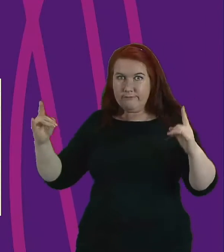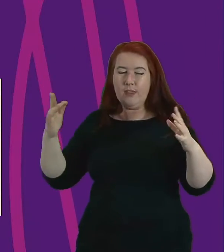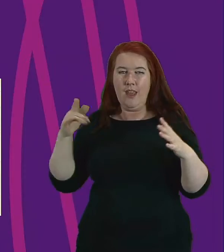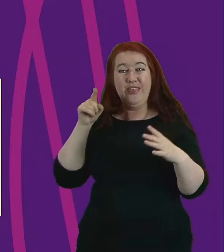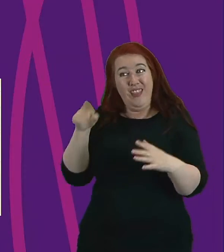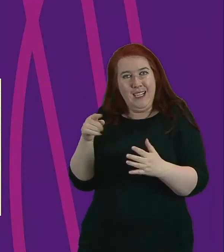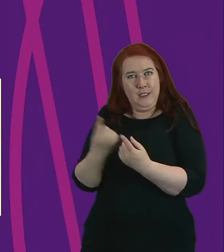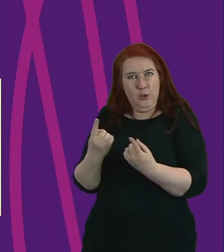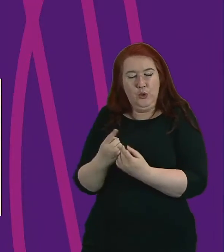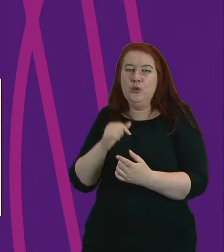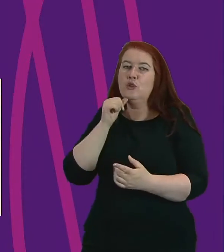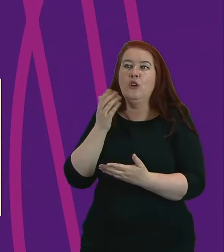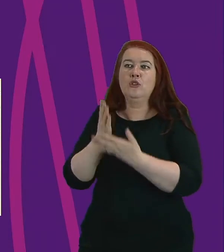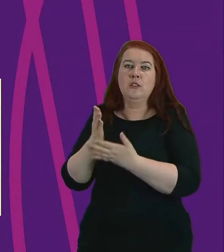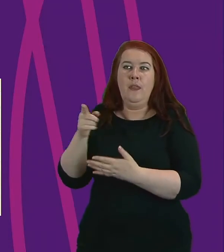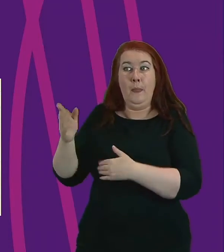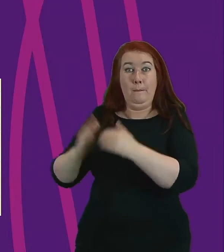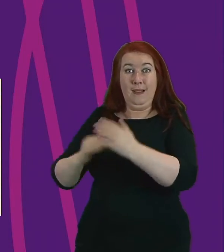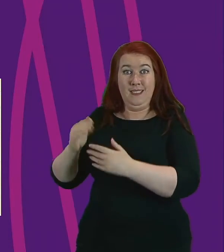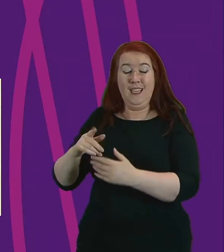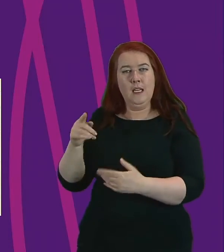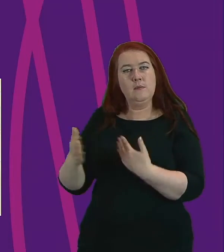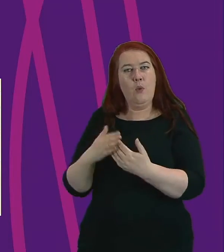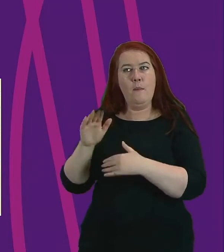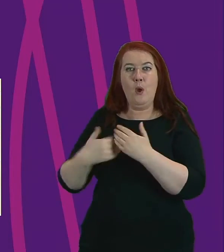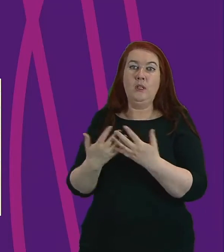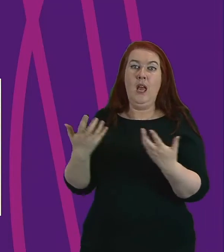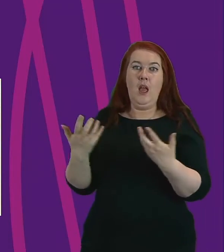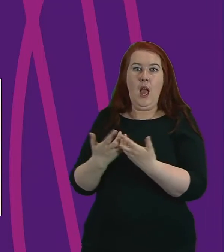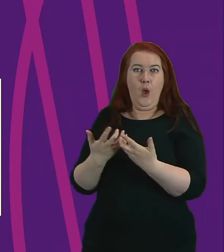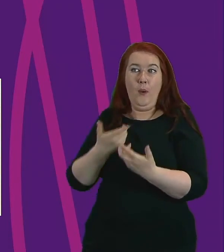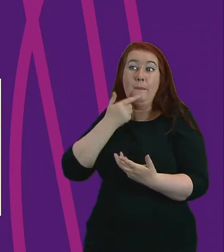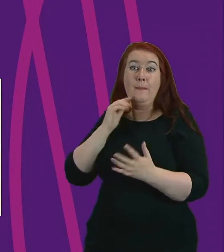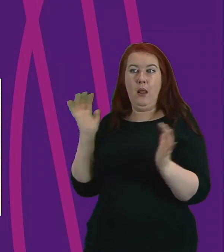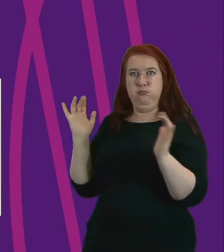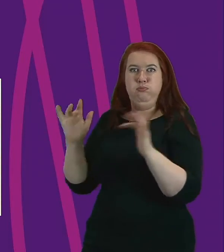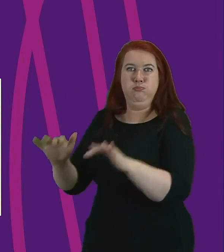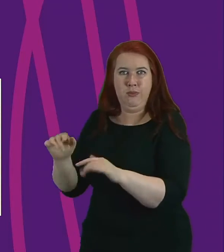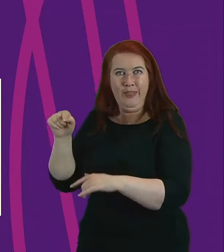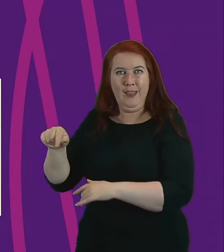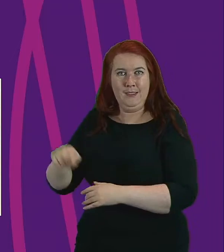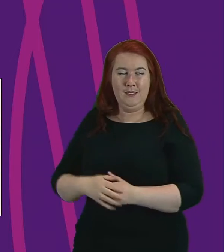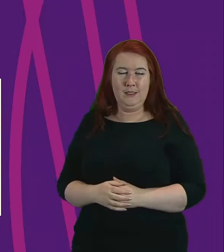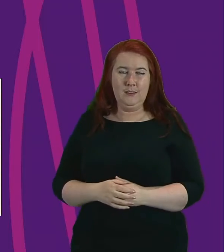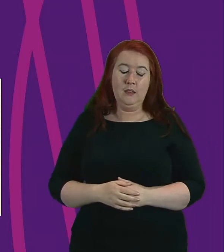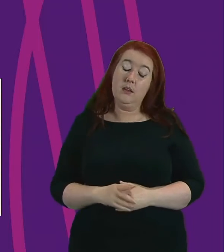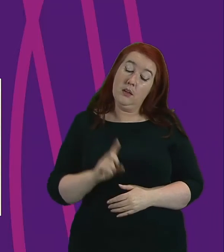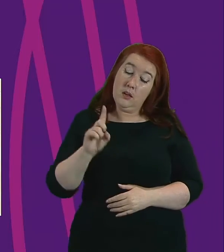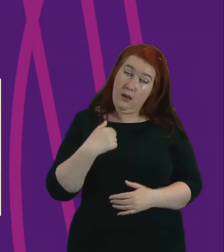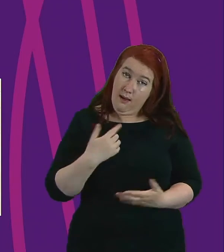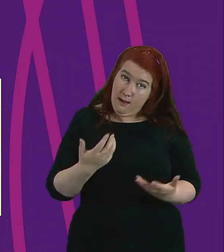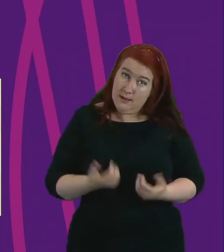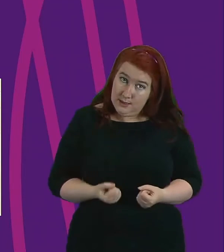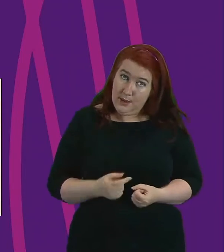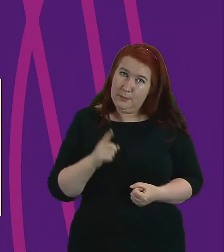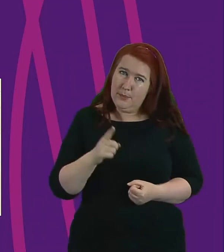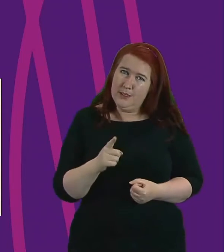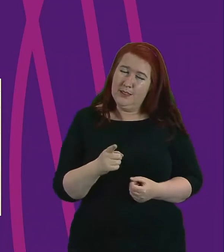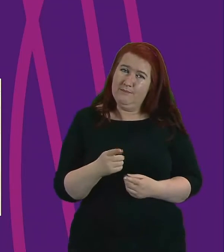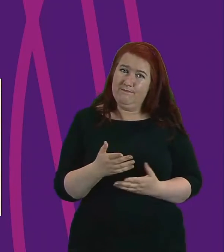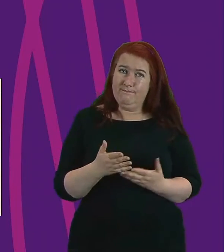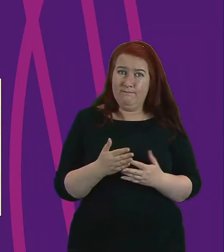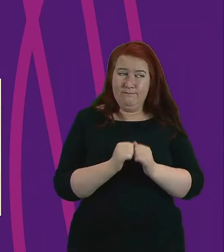that's the safety issue that has to be seen in the round. Donald Cameron. I accept that, but I would urge the Cabinet